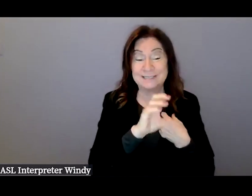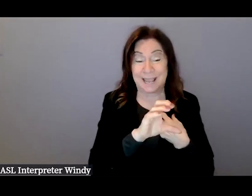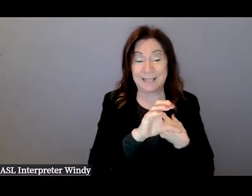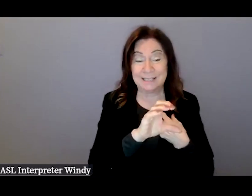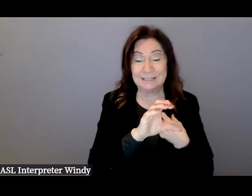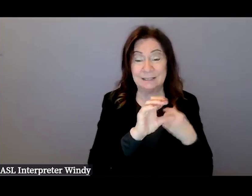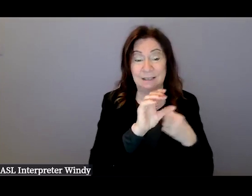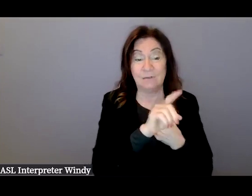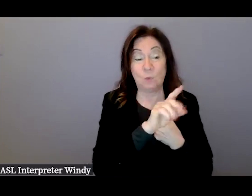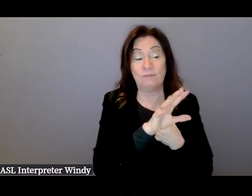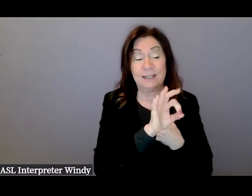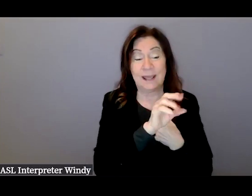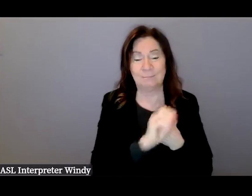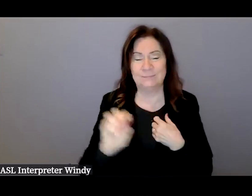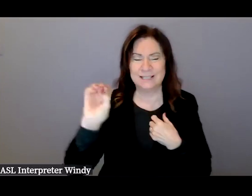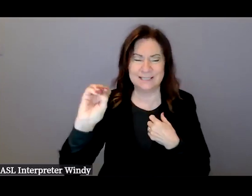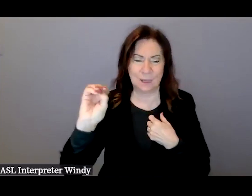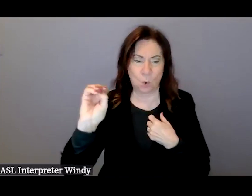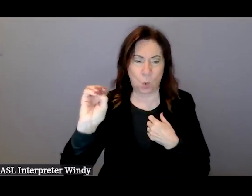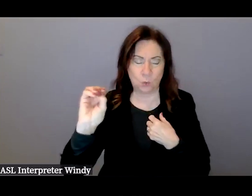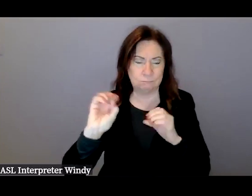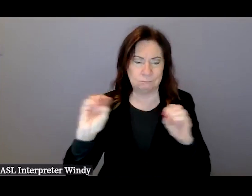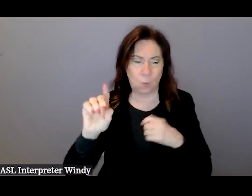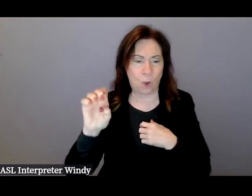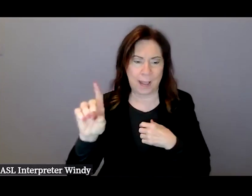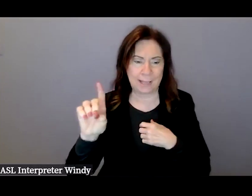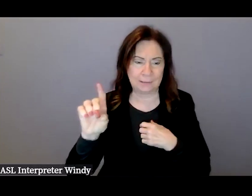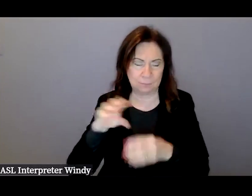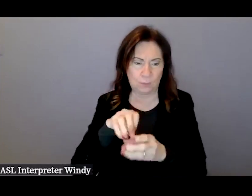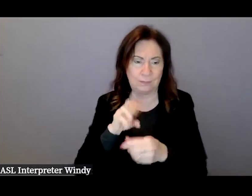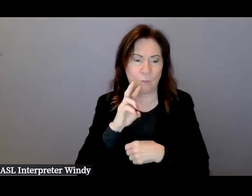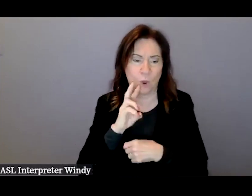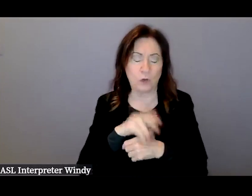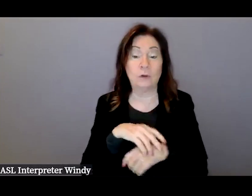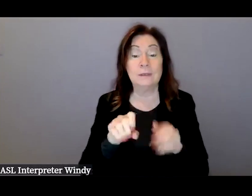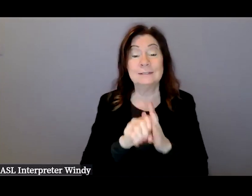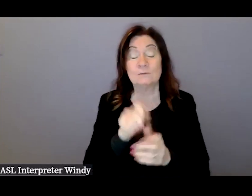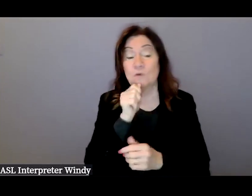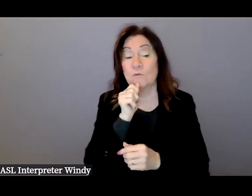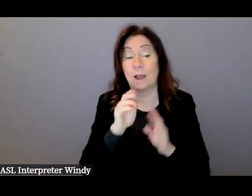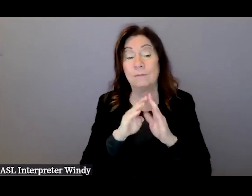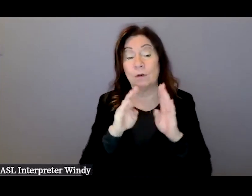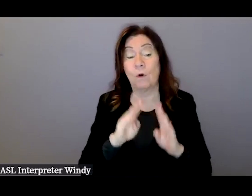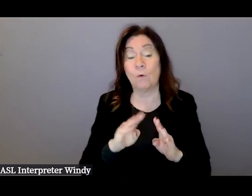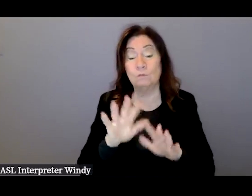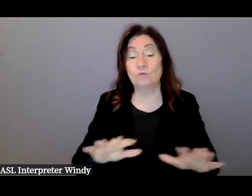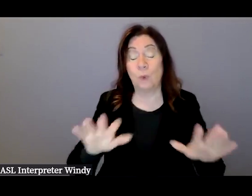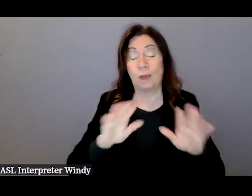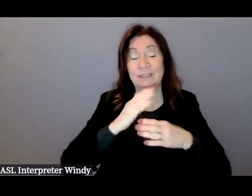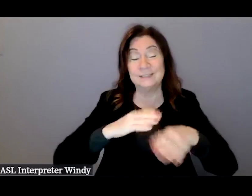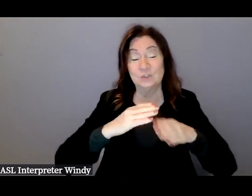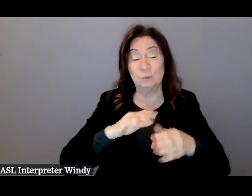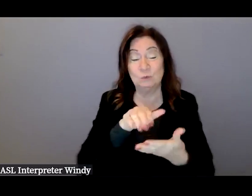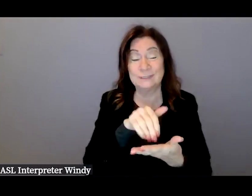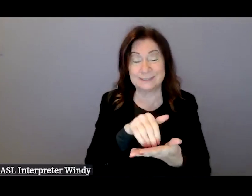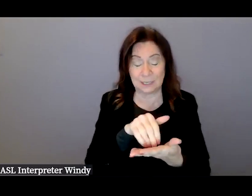had detectable levels of lead. These samples were taken from private homes throughout our distribution system, and the results are